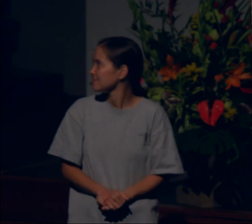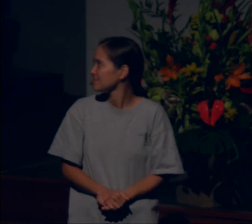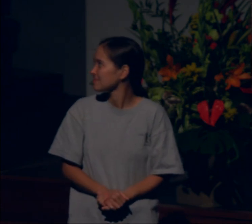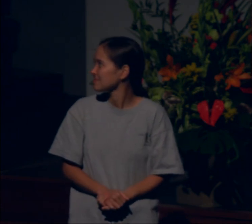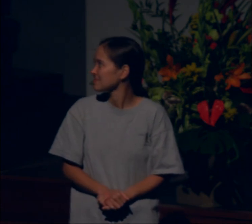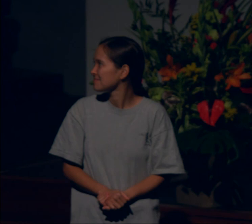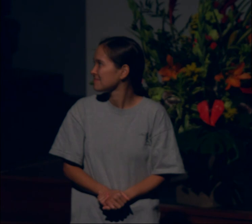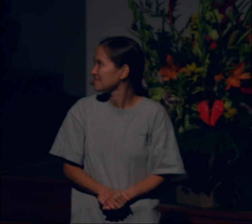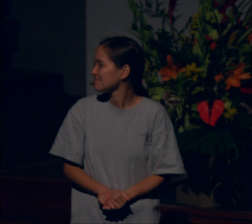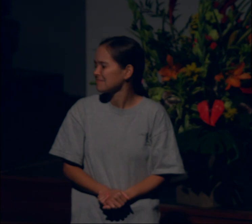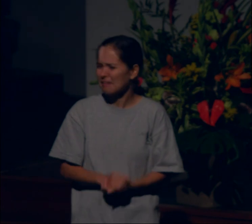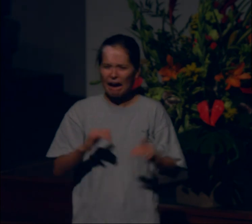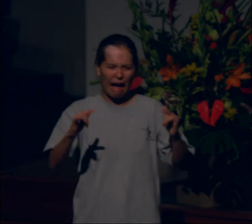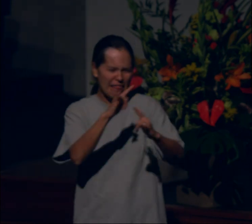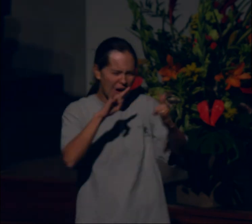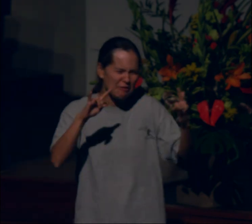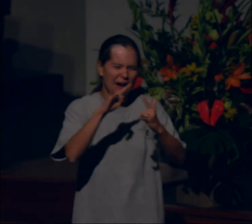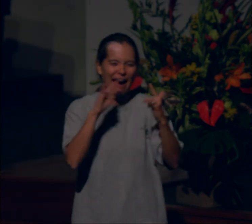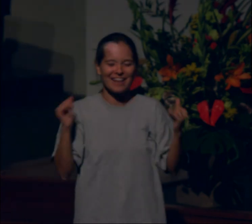you guys! Oh, baby.